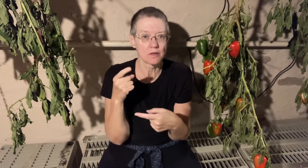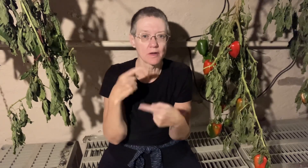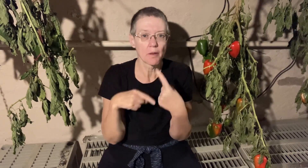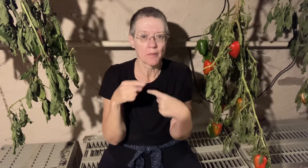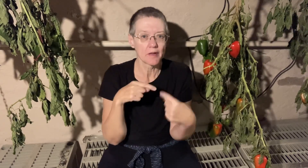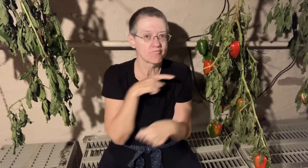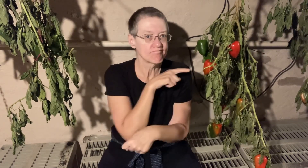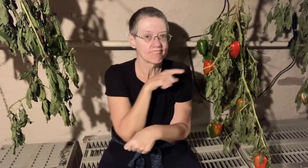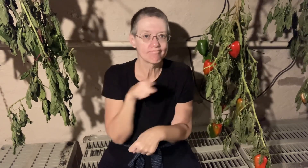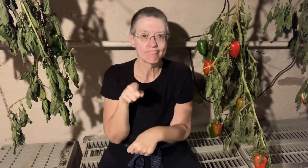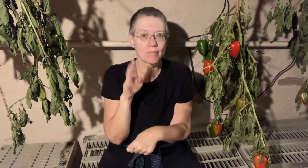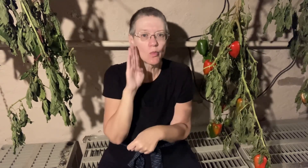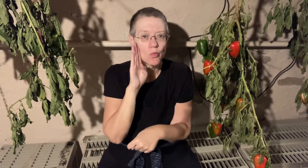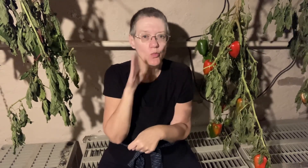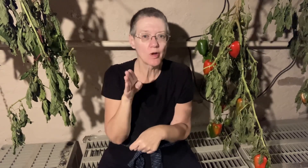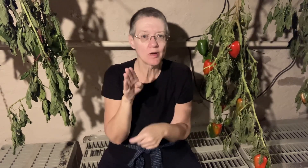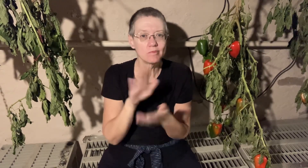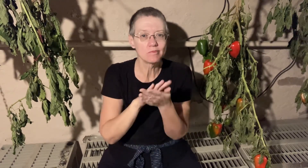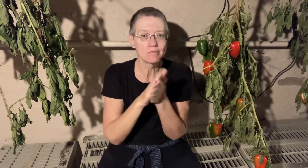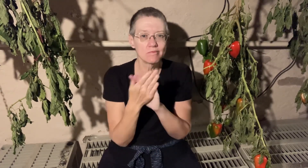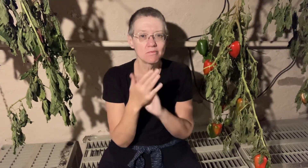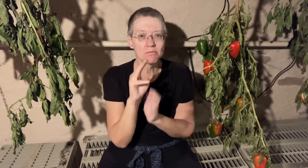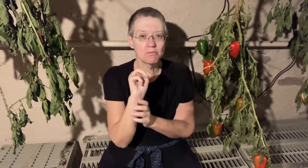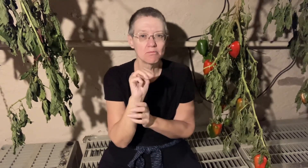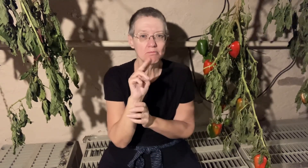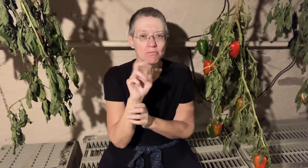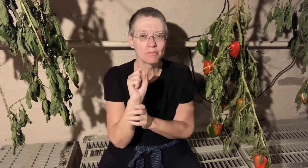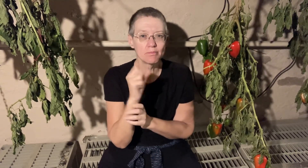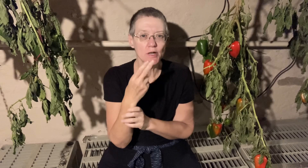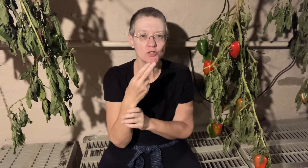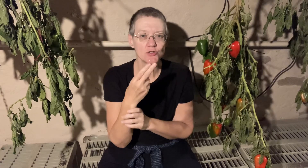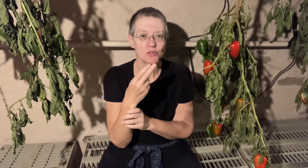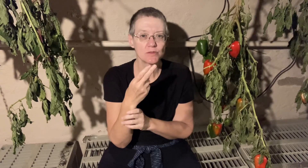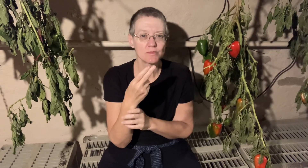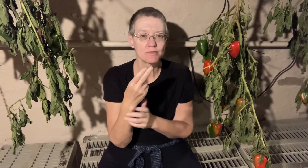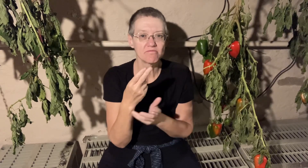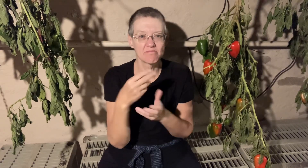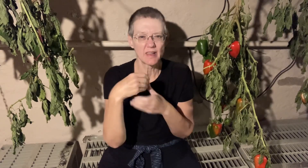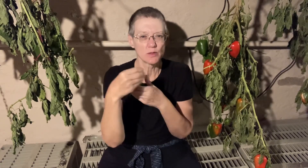frost was coming and those would have all turned to mush.